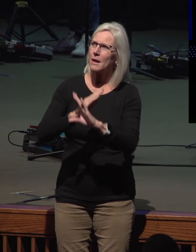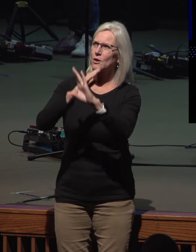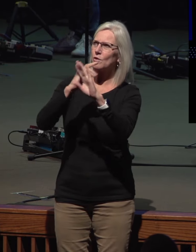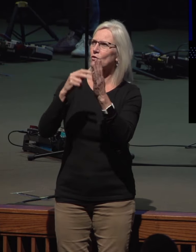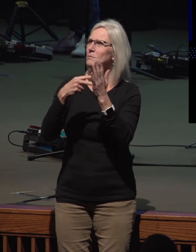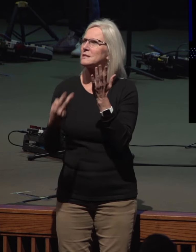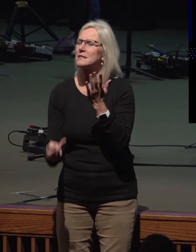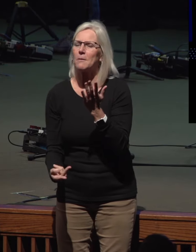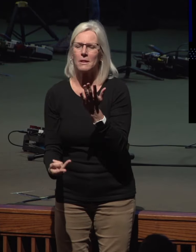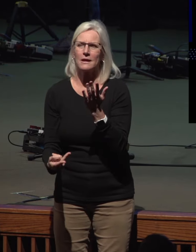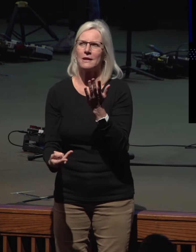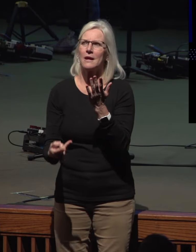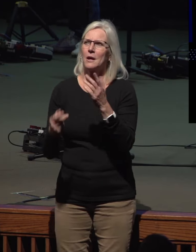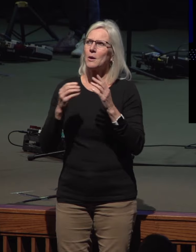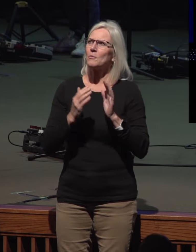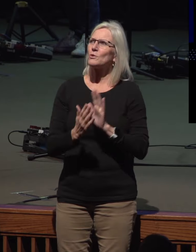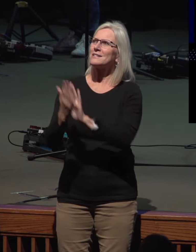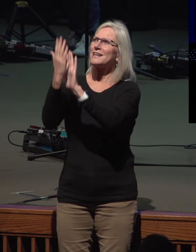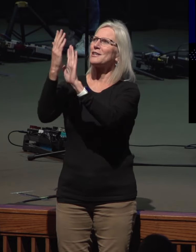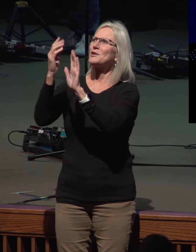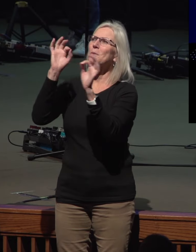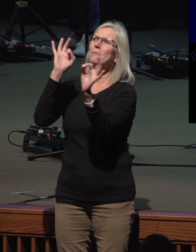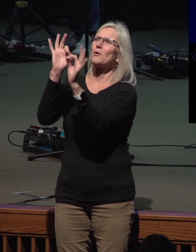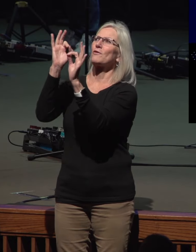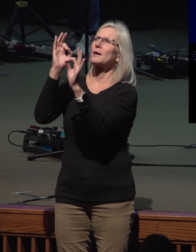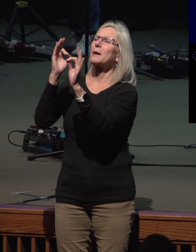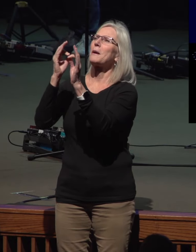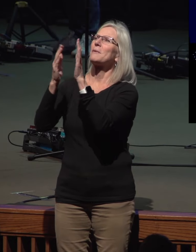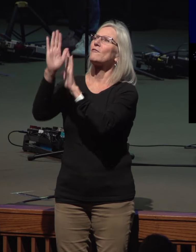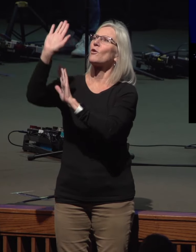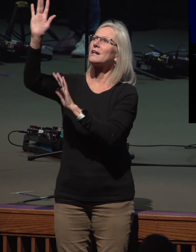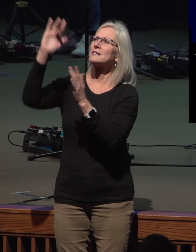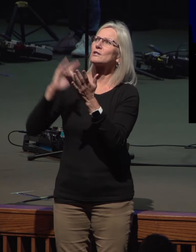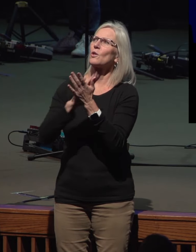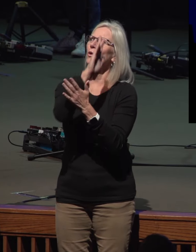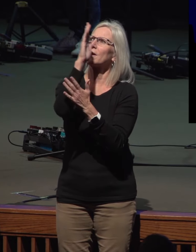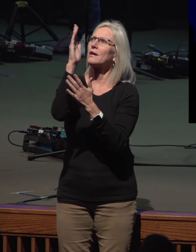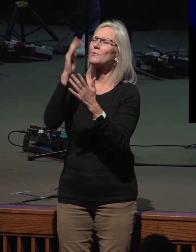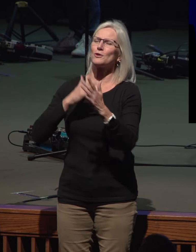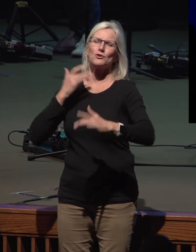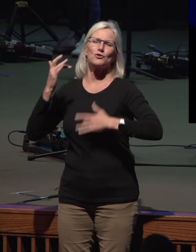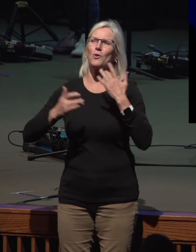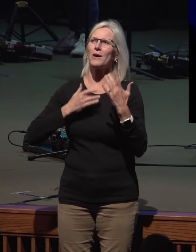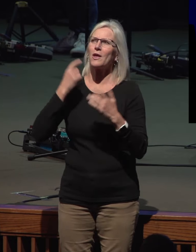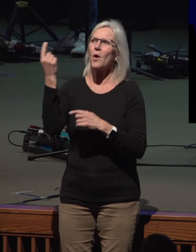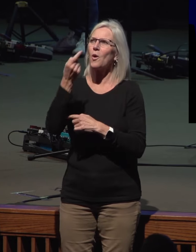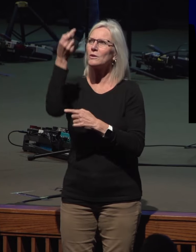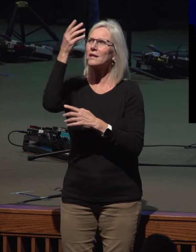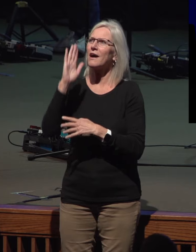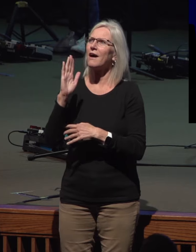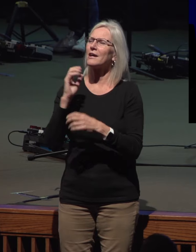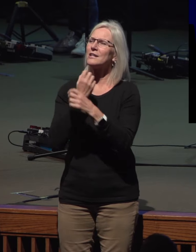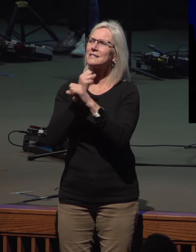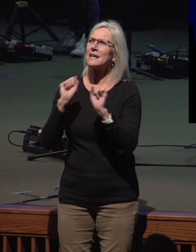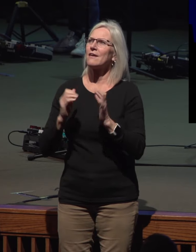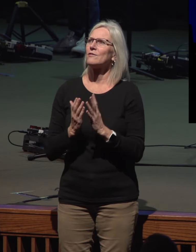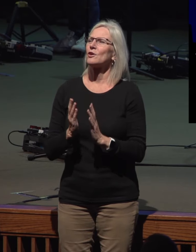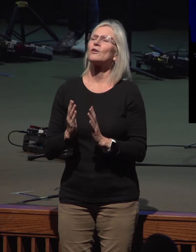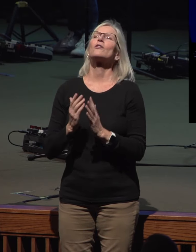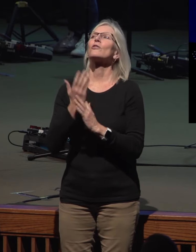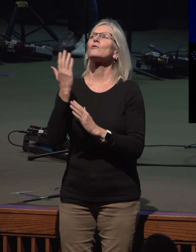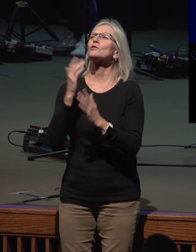from stumbling and present you blameless before the presence of his glory with great joy. To the only God, our Savior, through Jesus